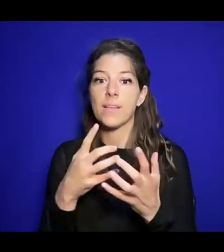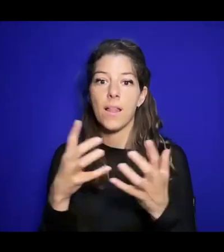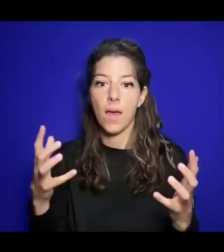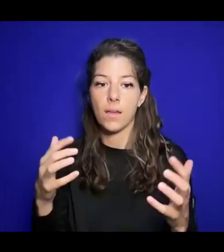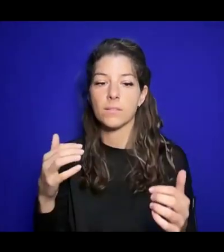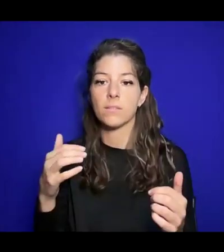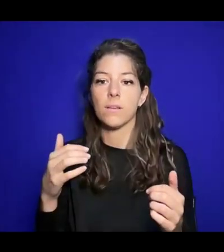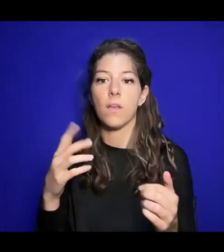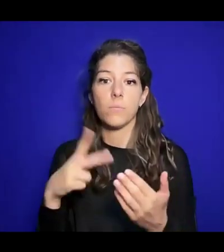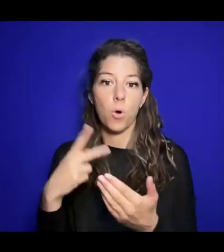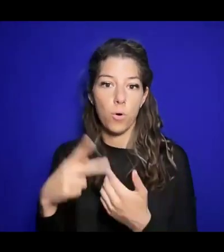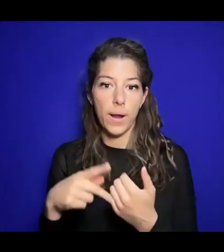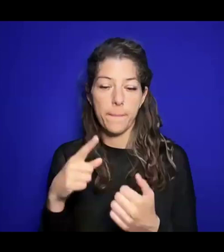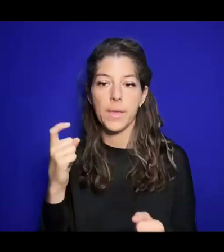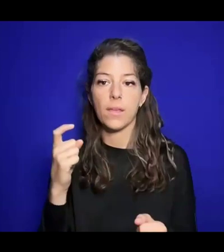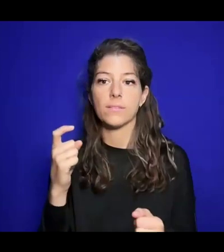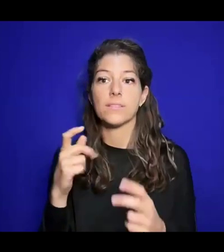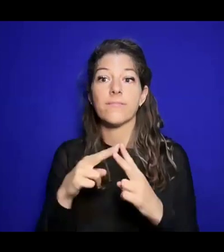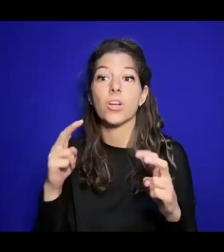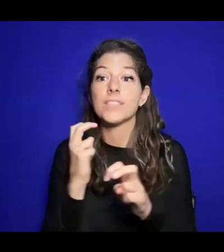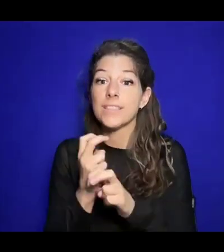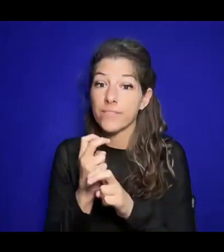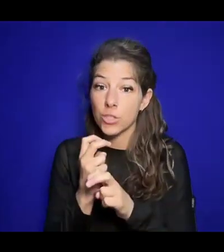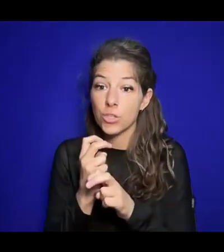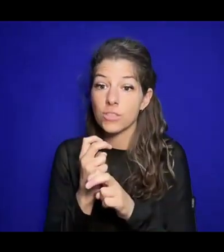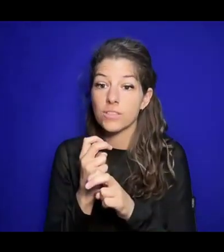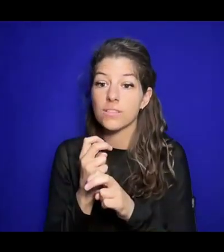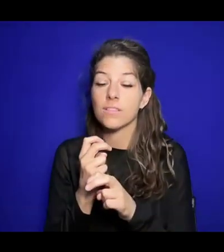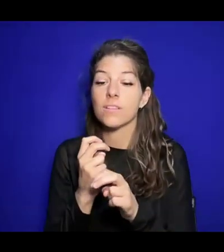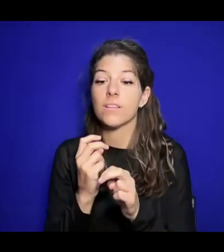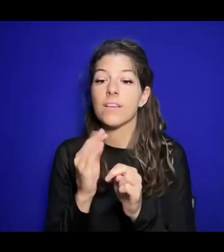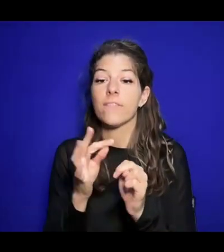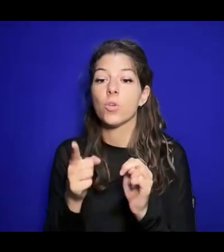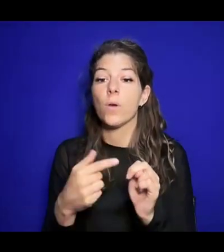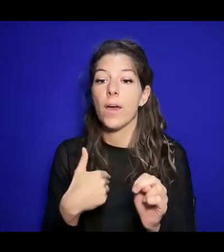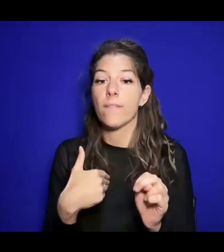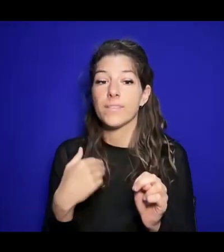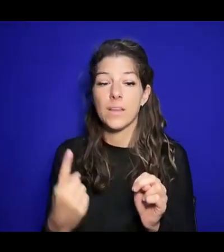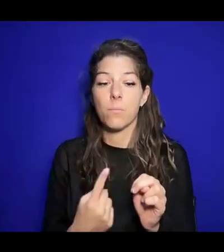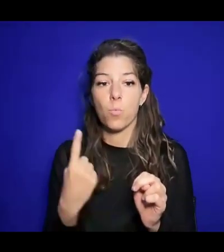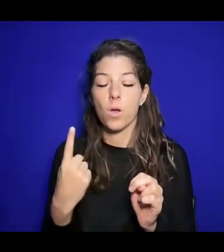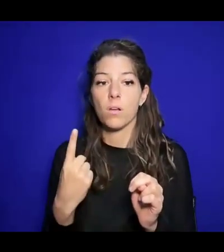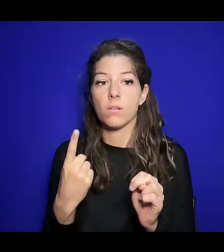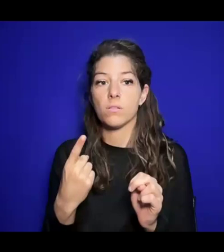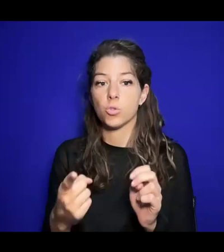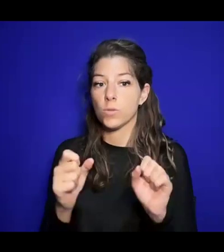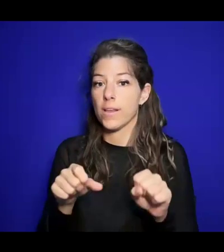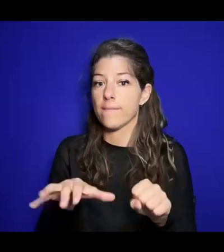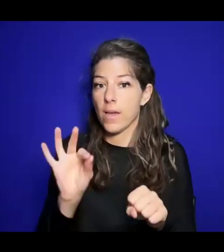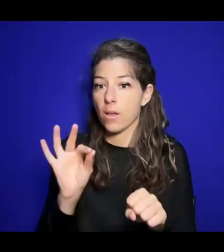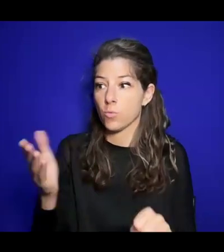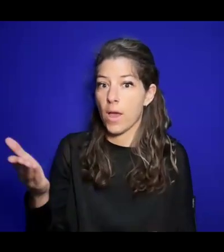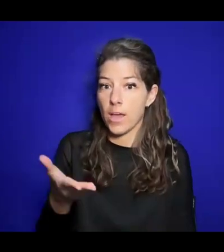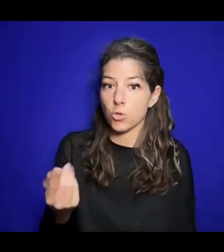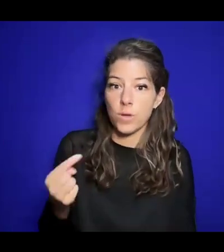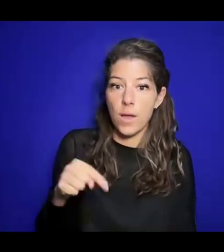frequently on the program because it's very difficult, even if you have somebody that you can find to hire